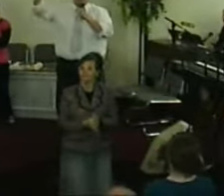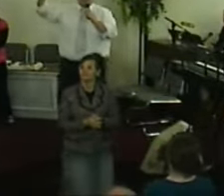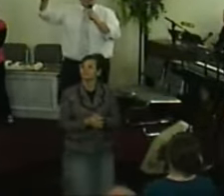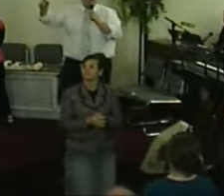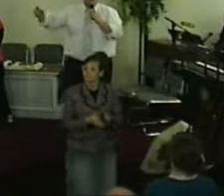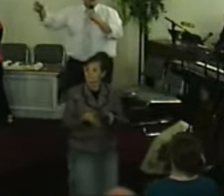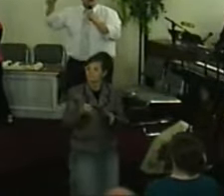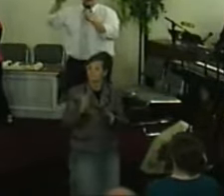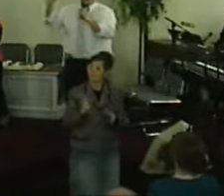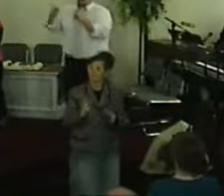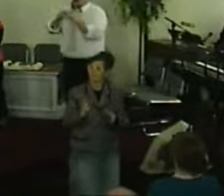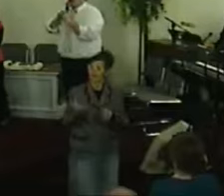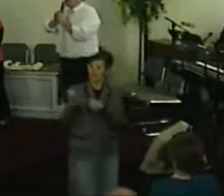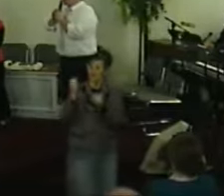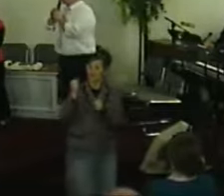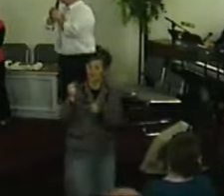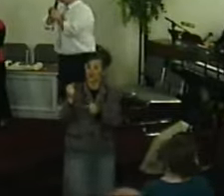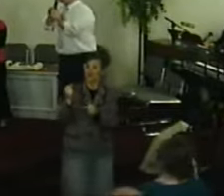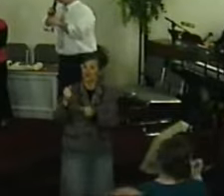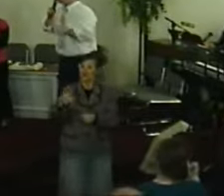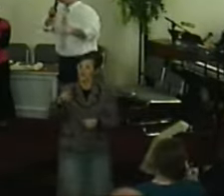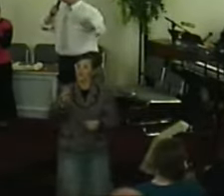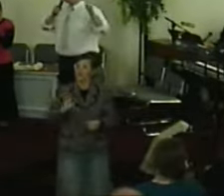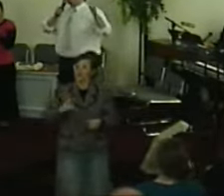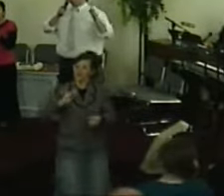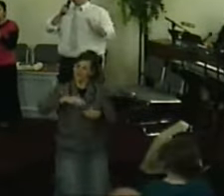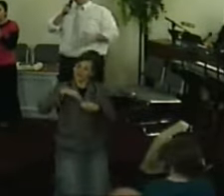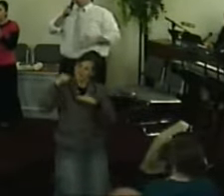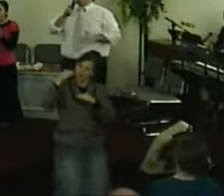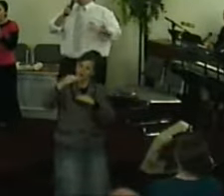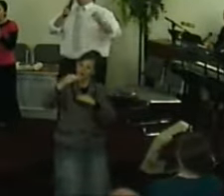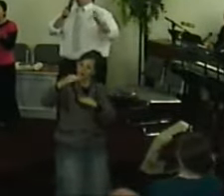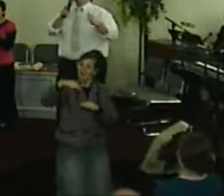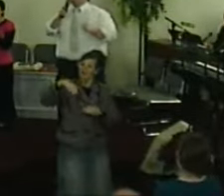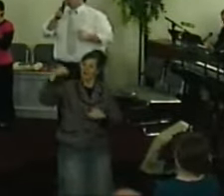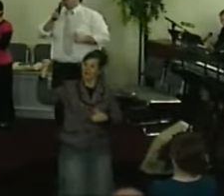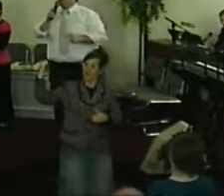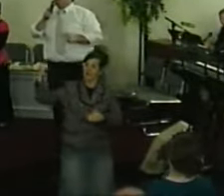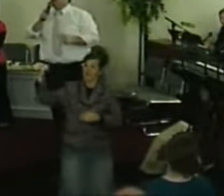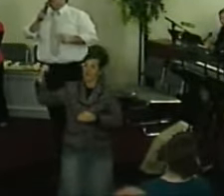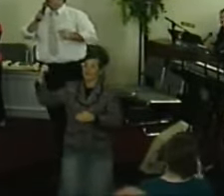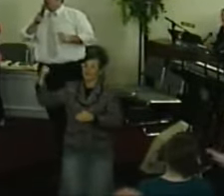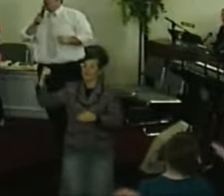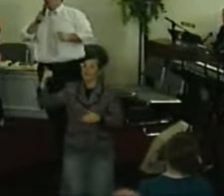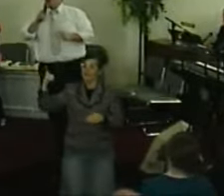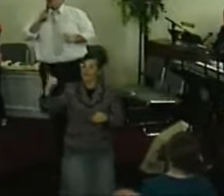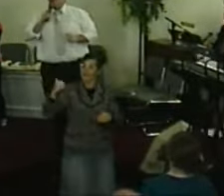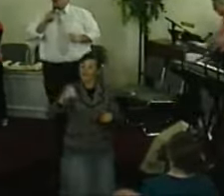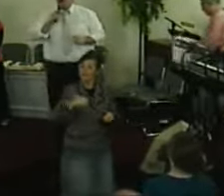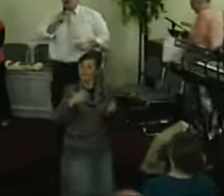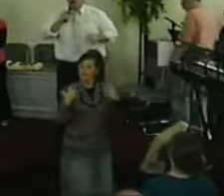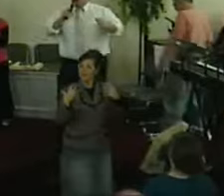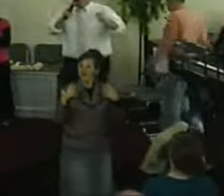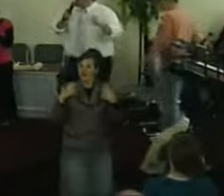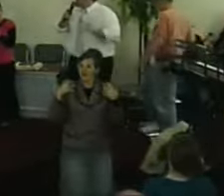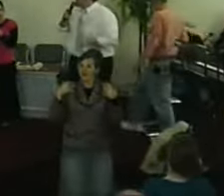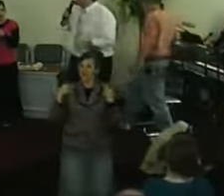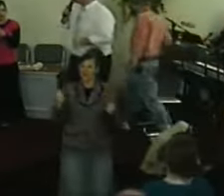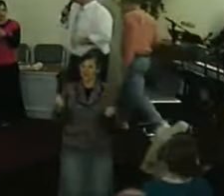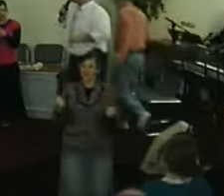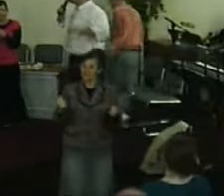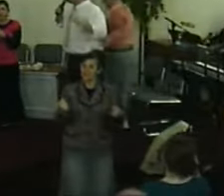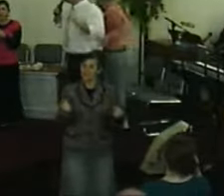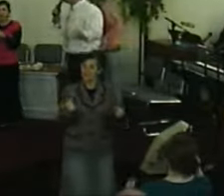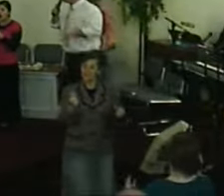is greater. Our God is stronger. God, you are higher than any other. Our God